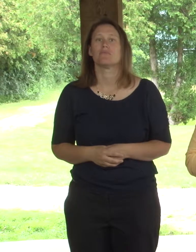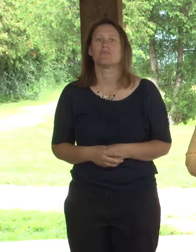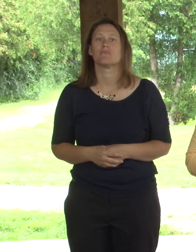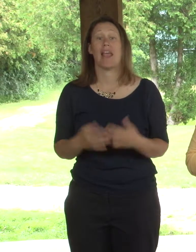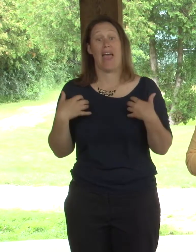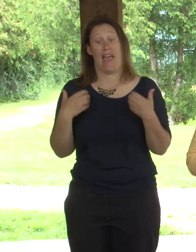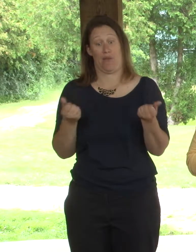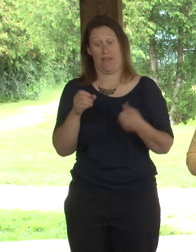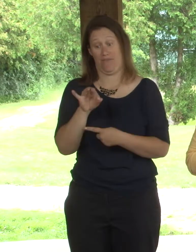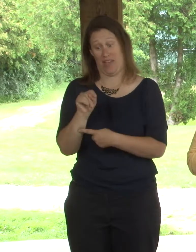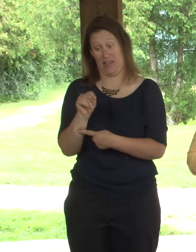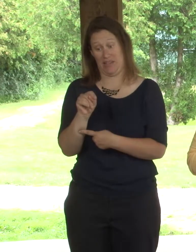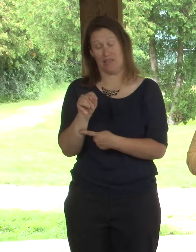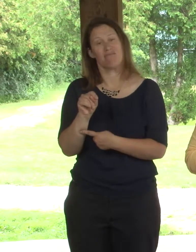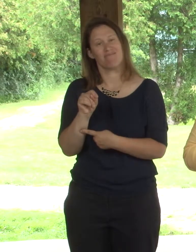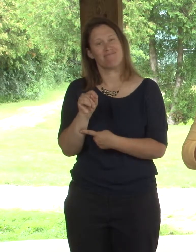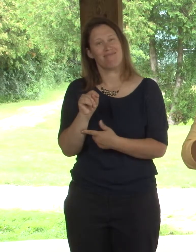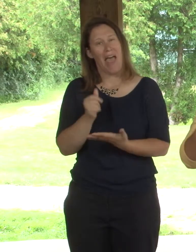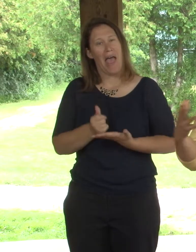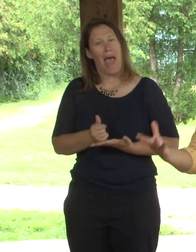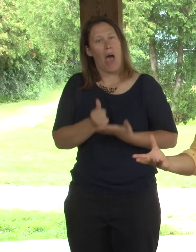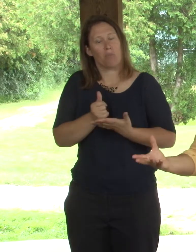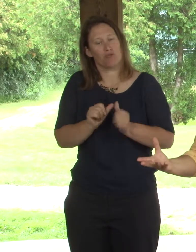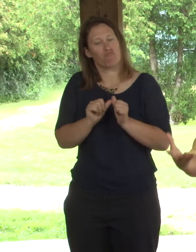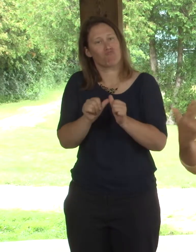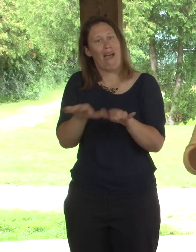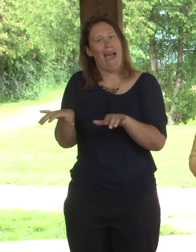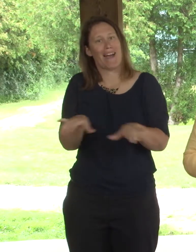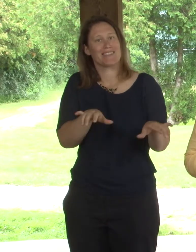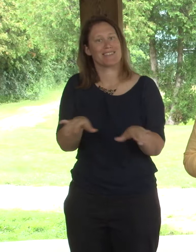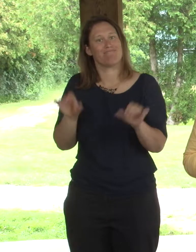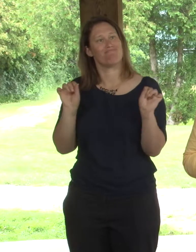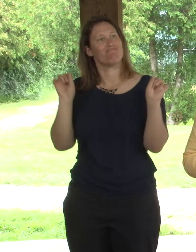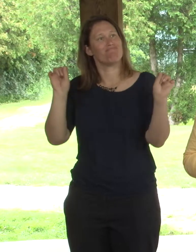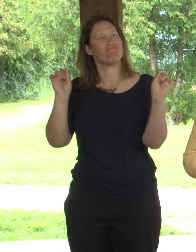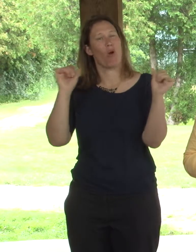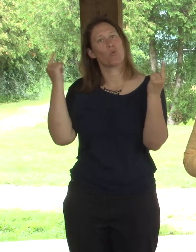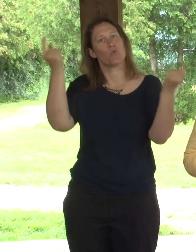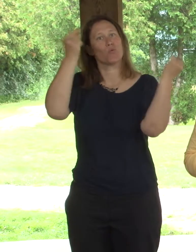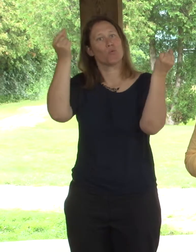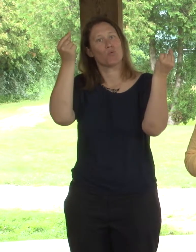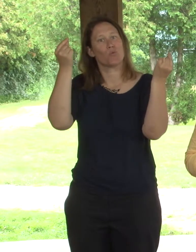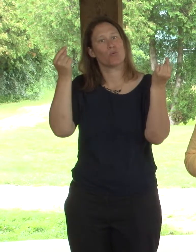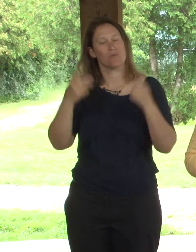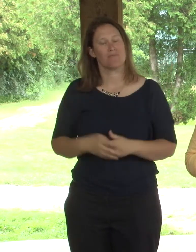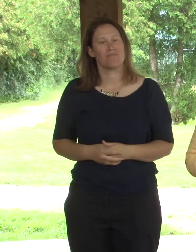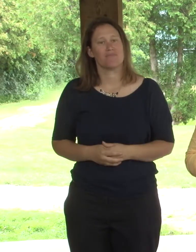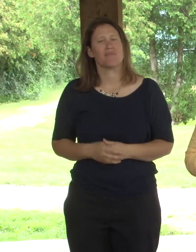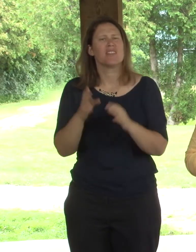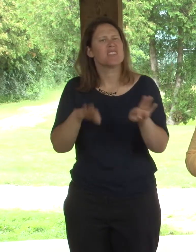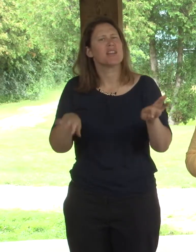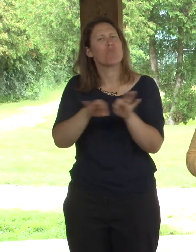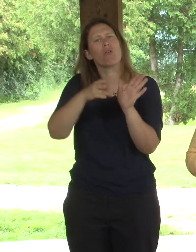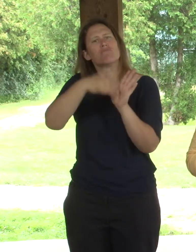stay active as well. And so take the time to put your feet up. Rest, decrease that